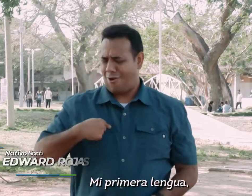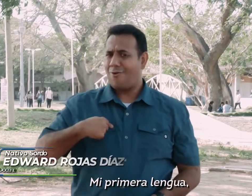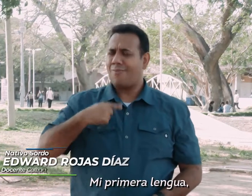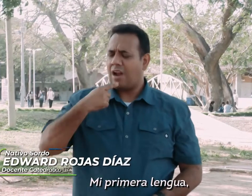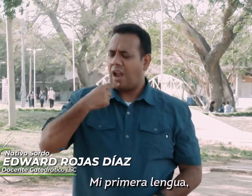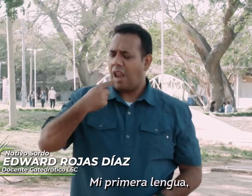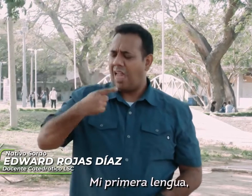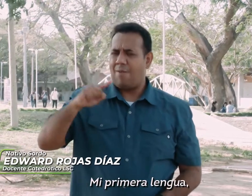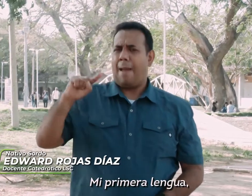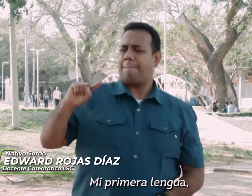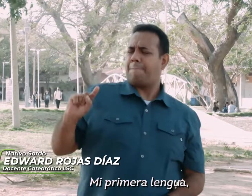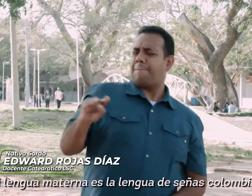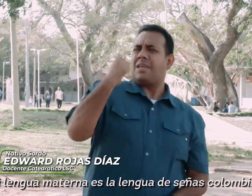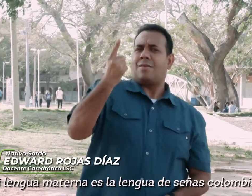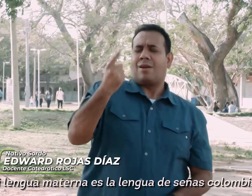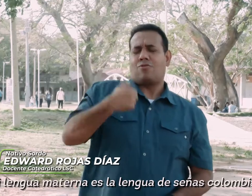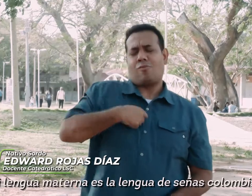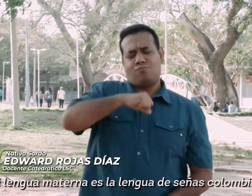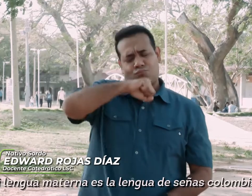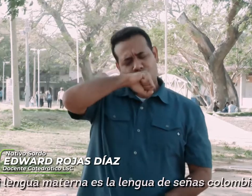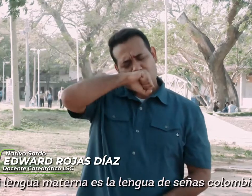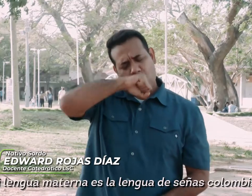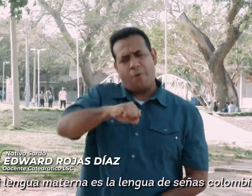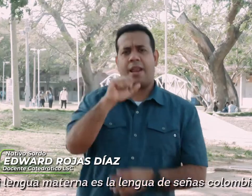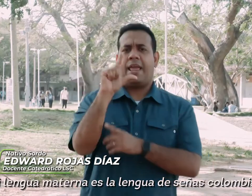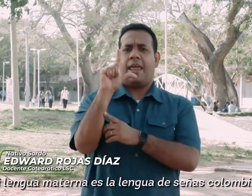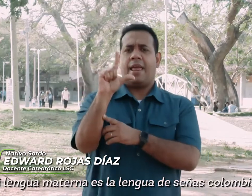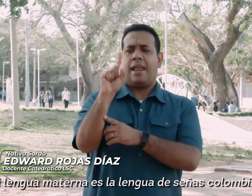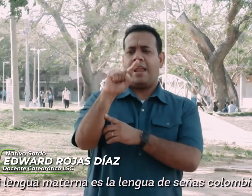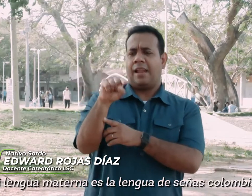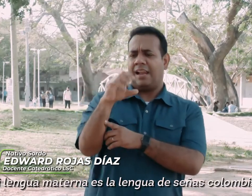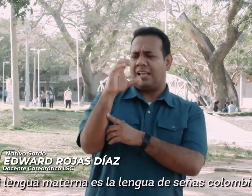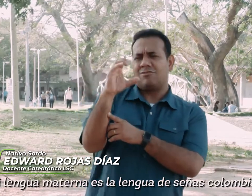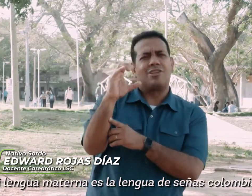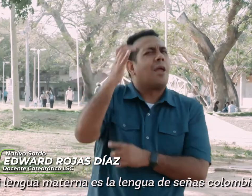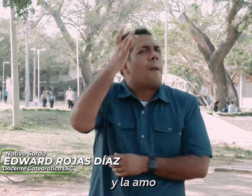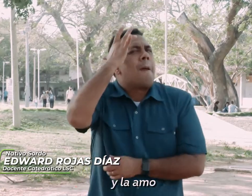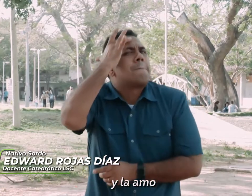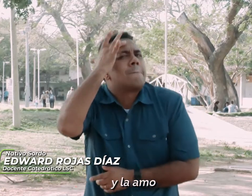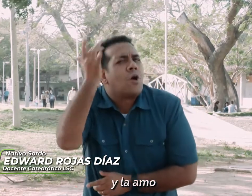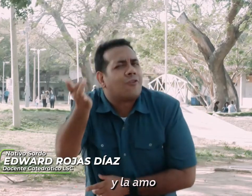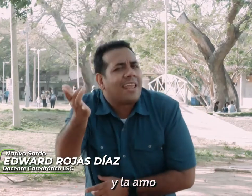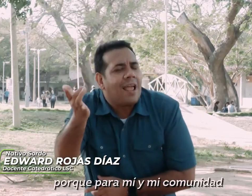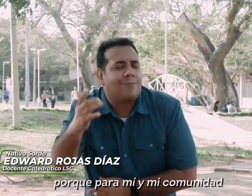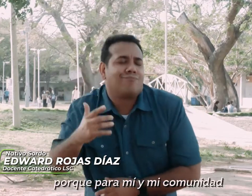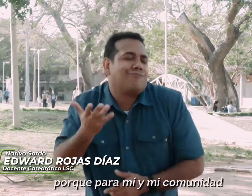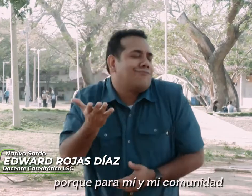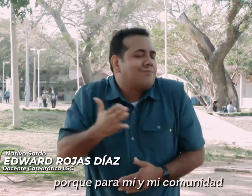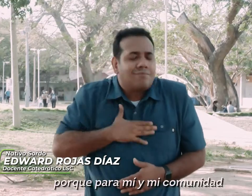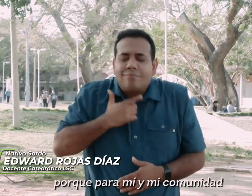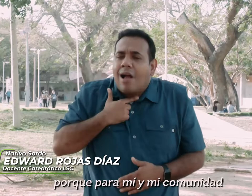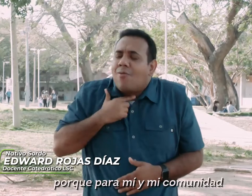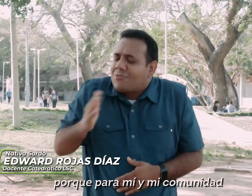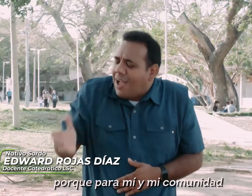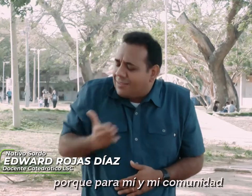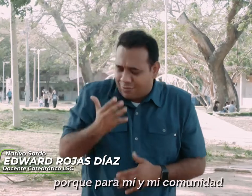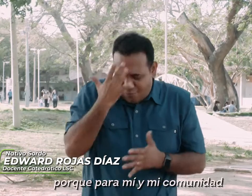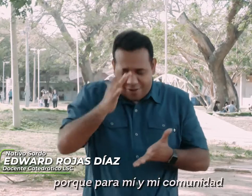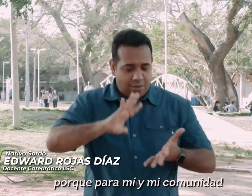Mi primera lengua, mi lengua materna es la lengua de señas colombiana y la amo porque para mí y mi